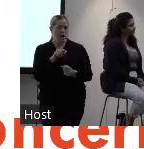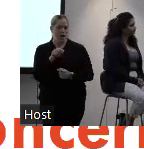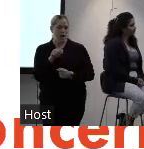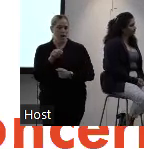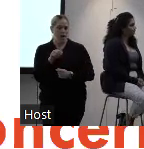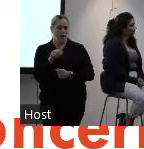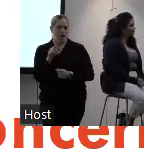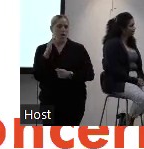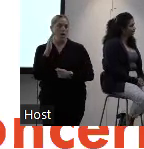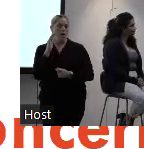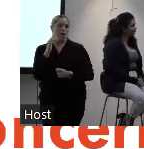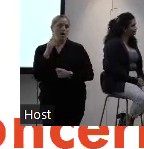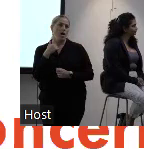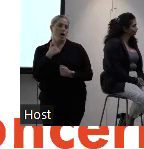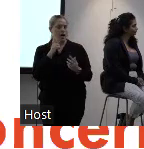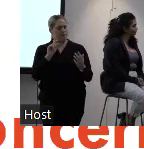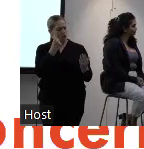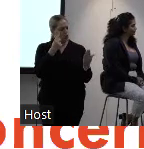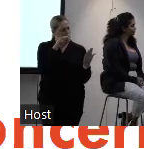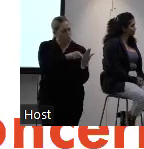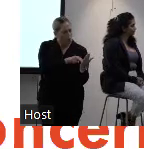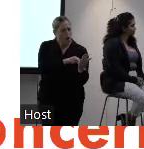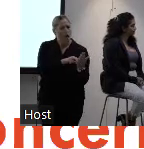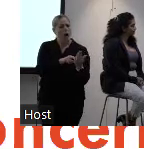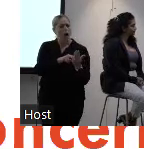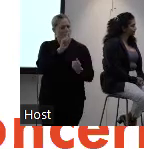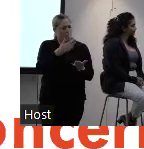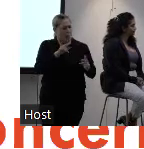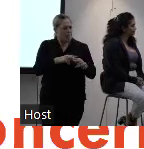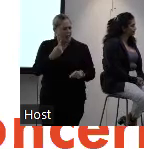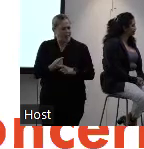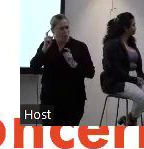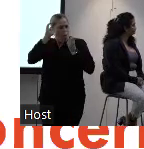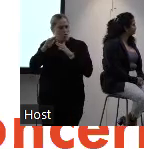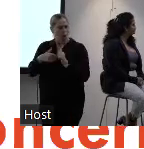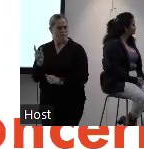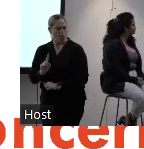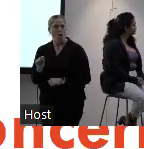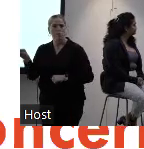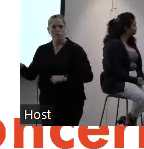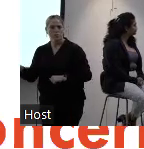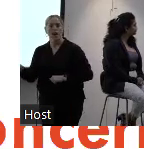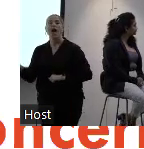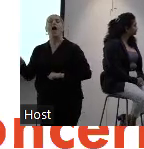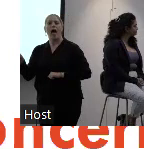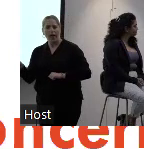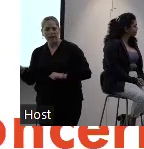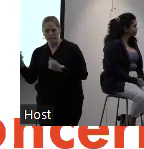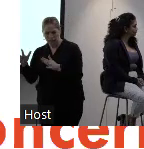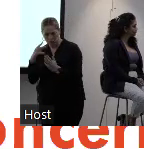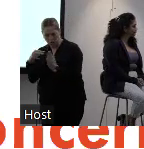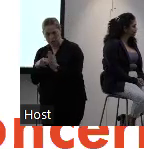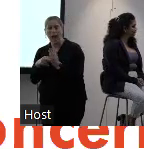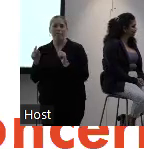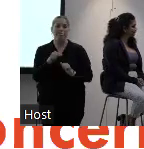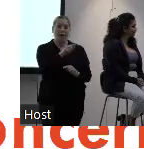the report? So the caregiver was concerned about X, and what was the clinician referral concern? And as you can see, so these are the